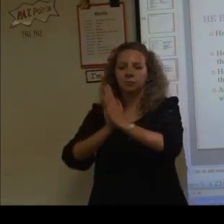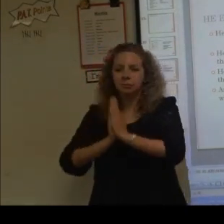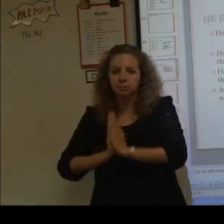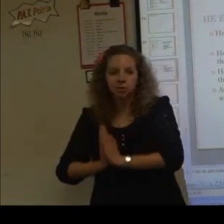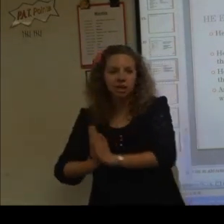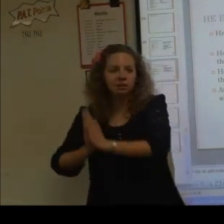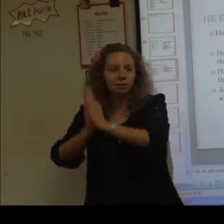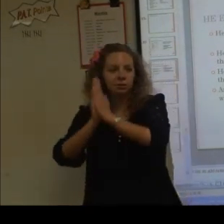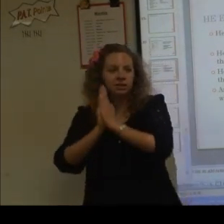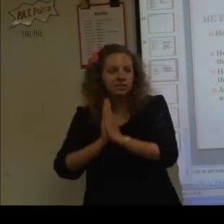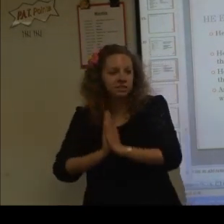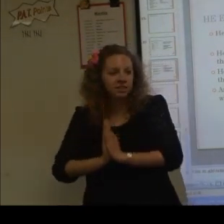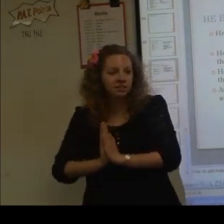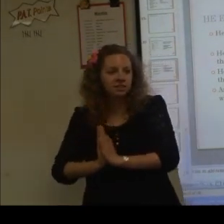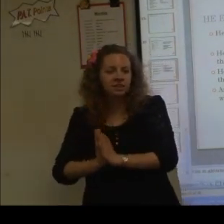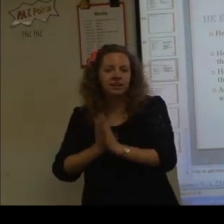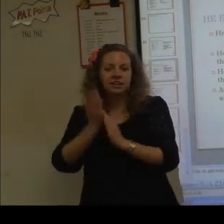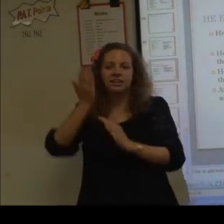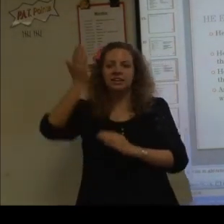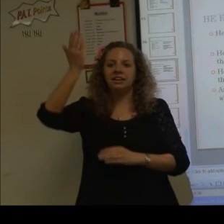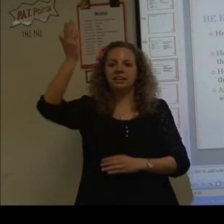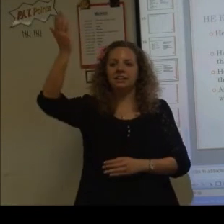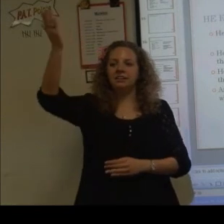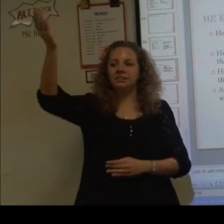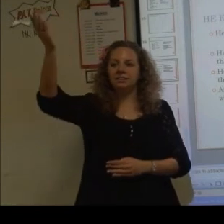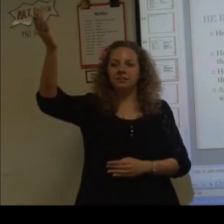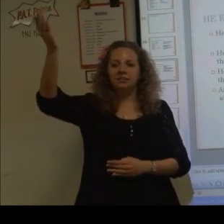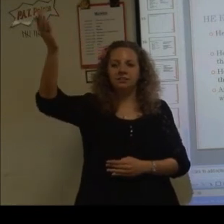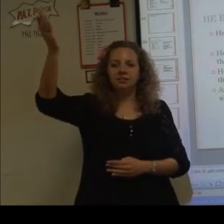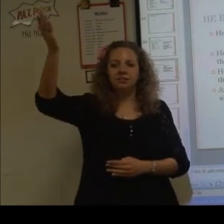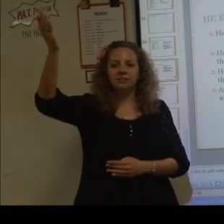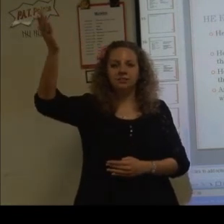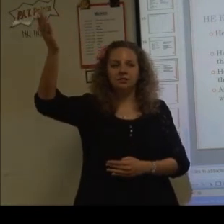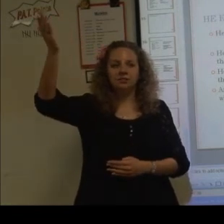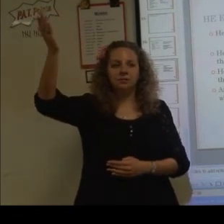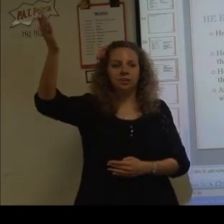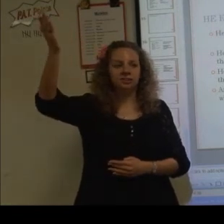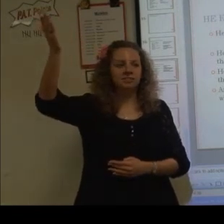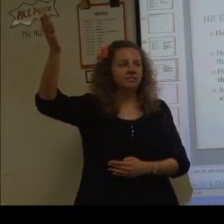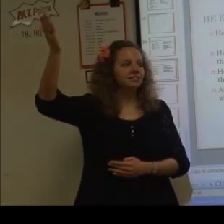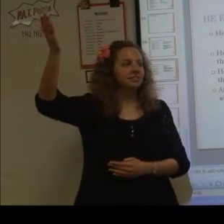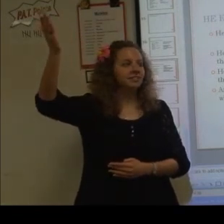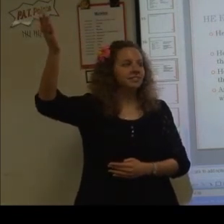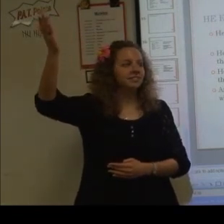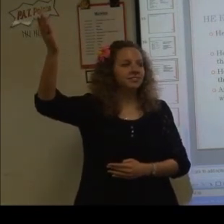we're praying and requesting. He, word,